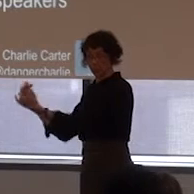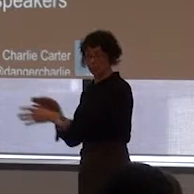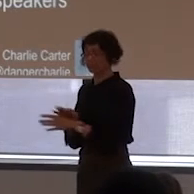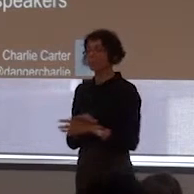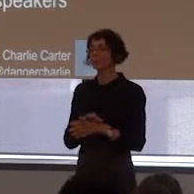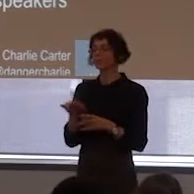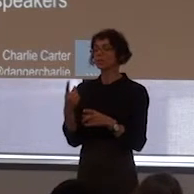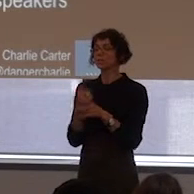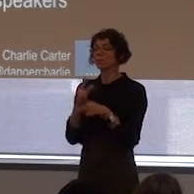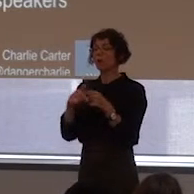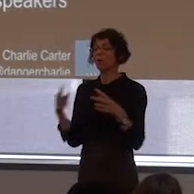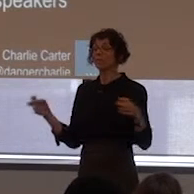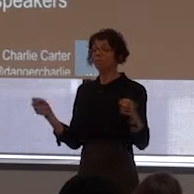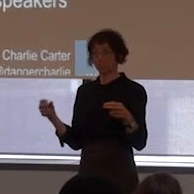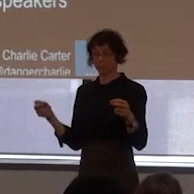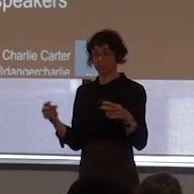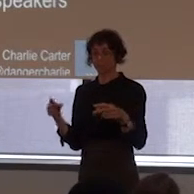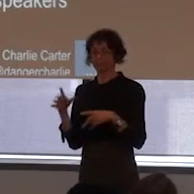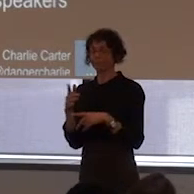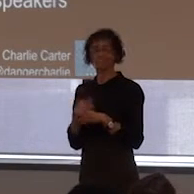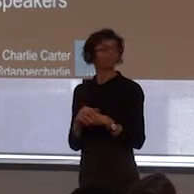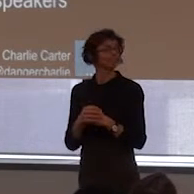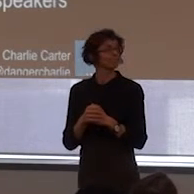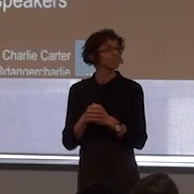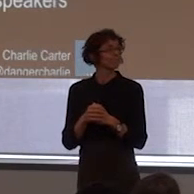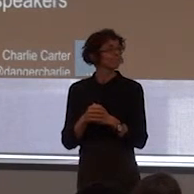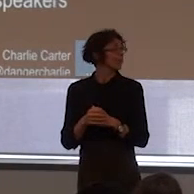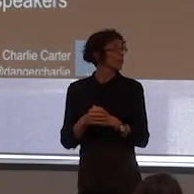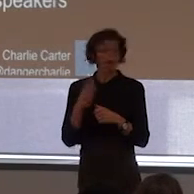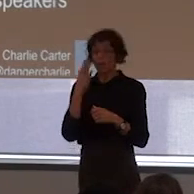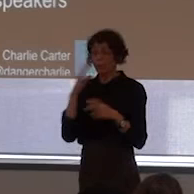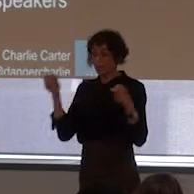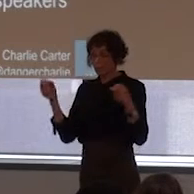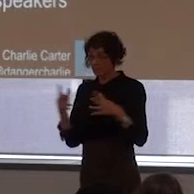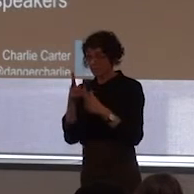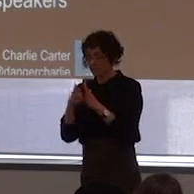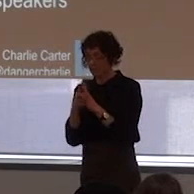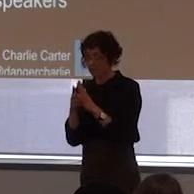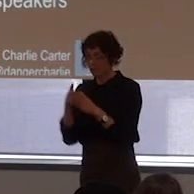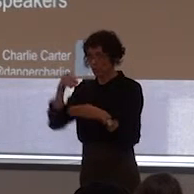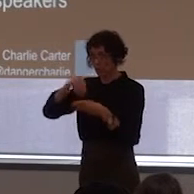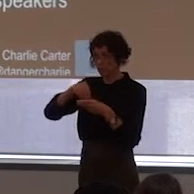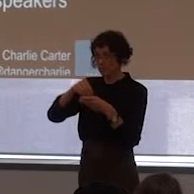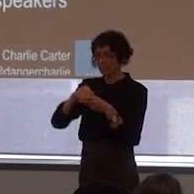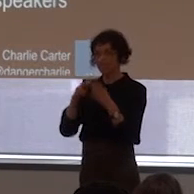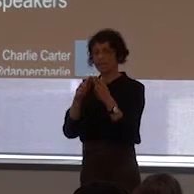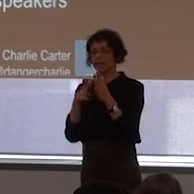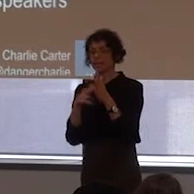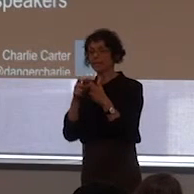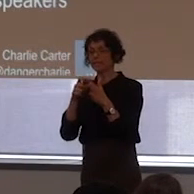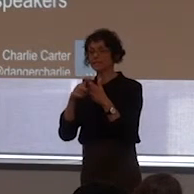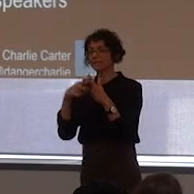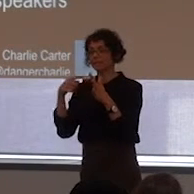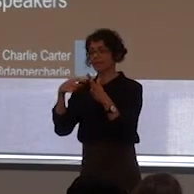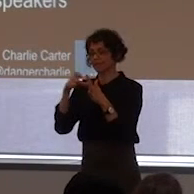So I'll talk about captioning. And again, when you caption a video, the content is indexed. You're broadening